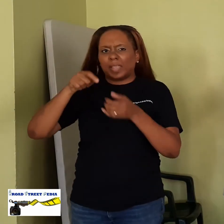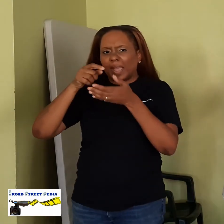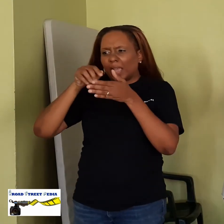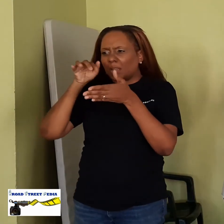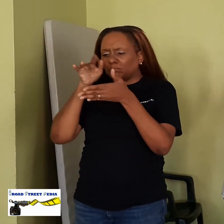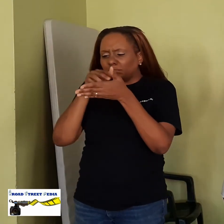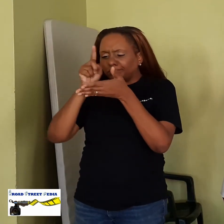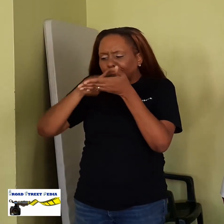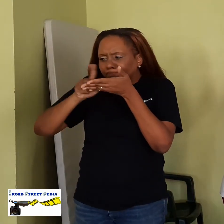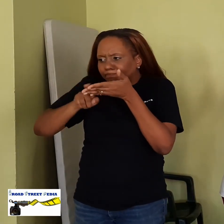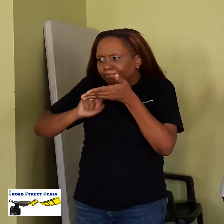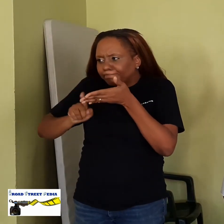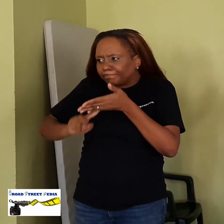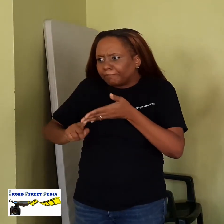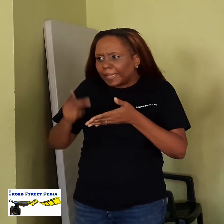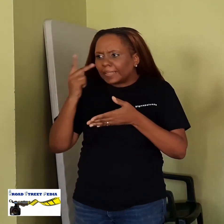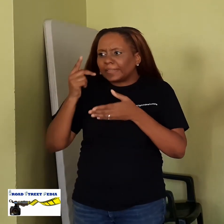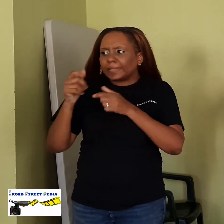And here